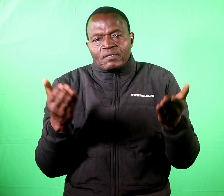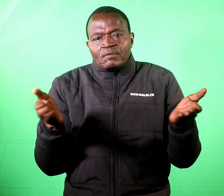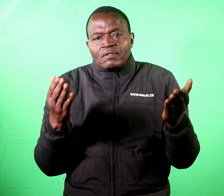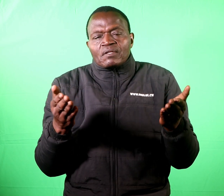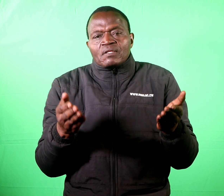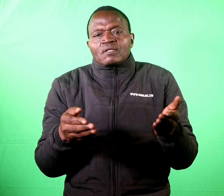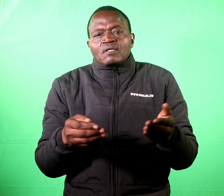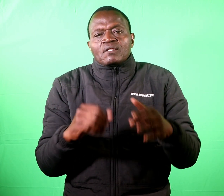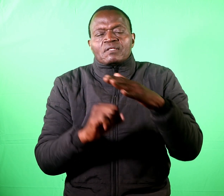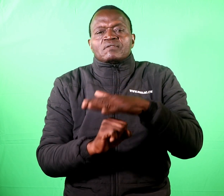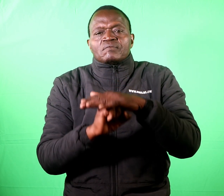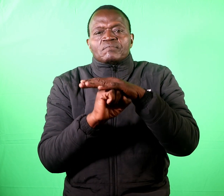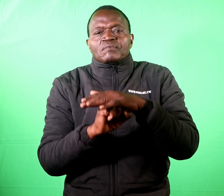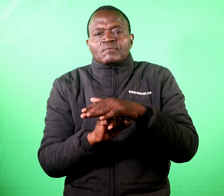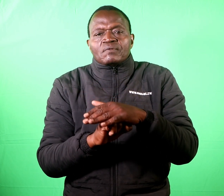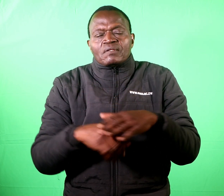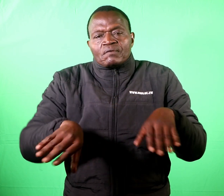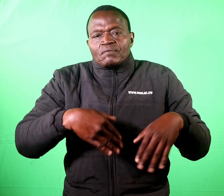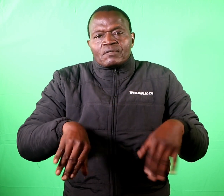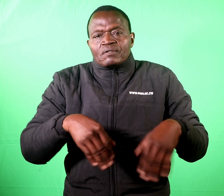their support to the vulnerable population.